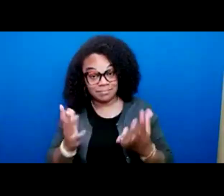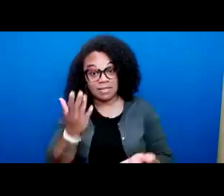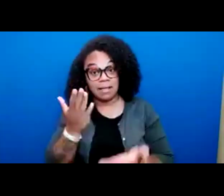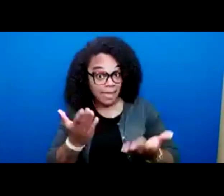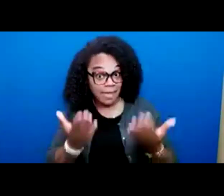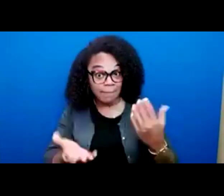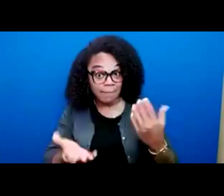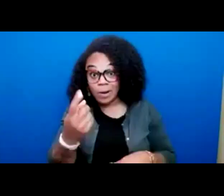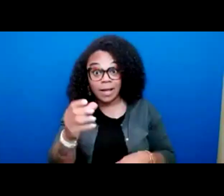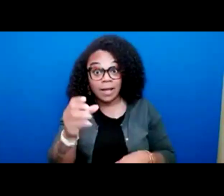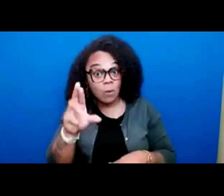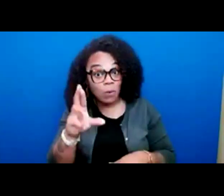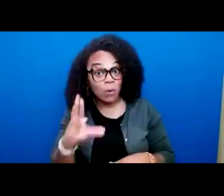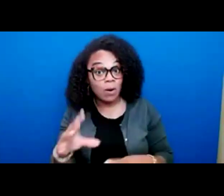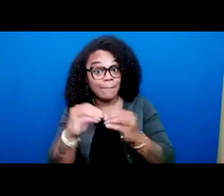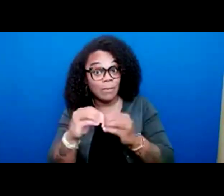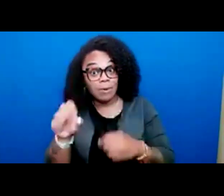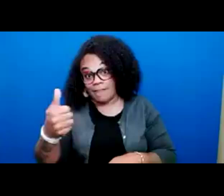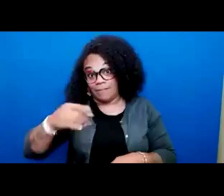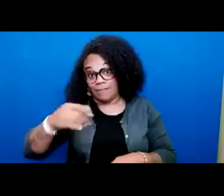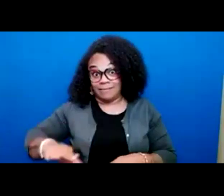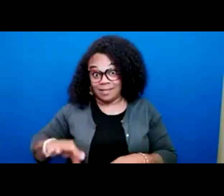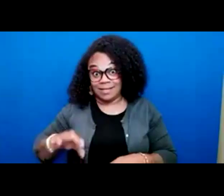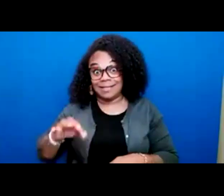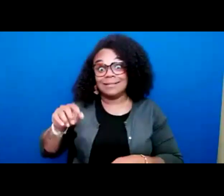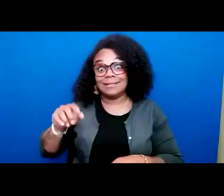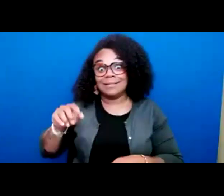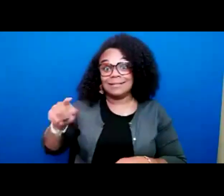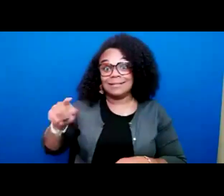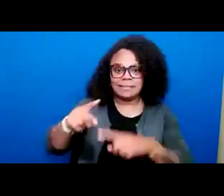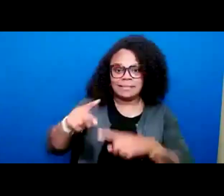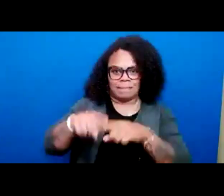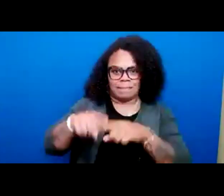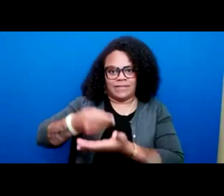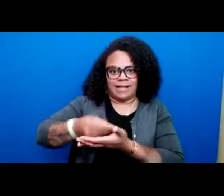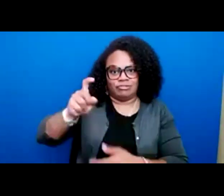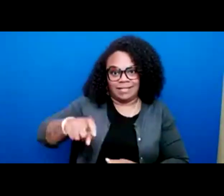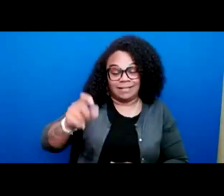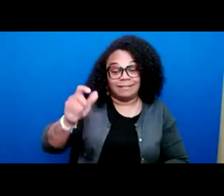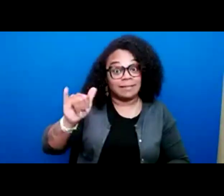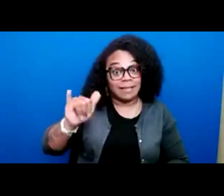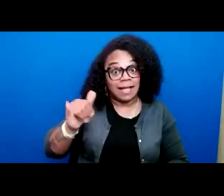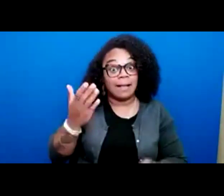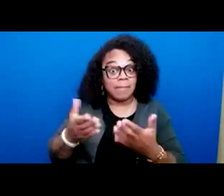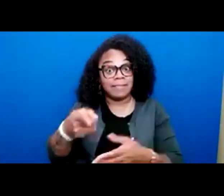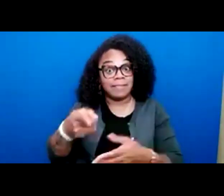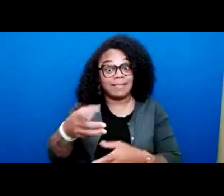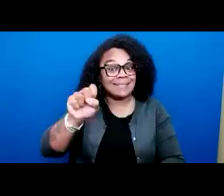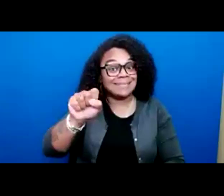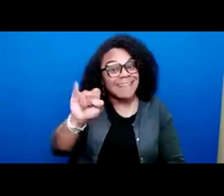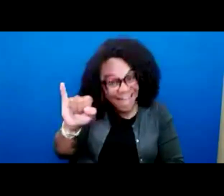benefits may be a financial needs-based benefit, like a person could also be receiving SSI, which is a financial needs-based